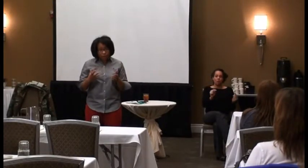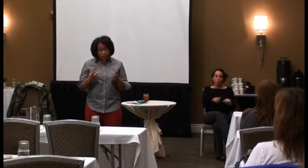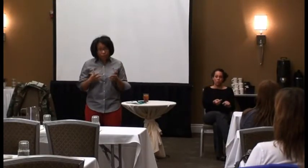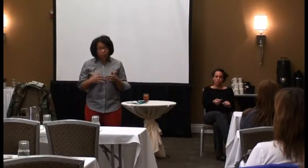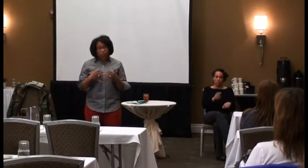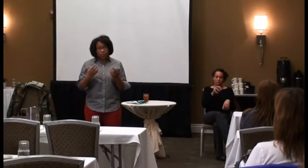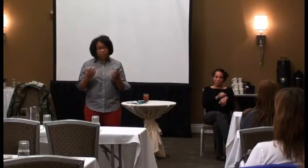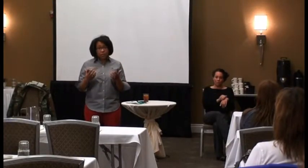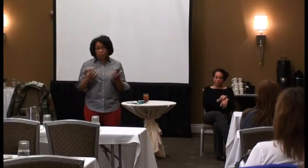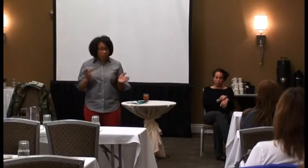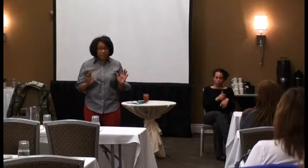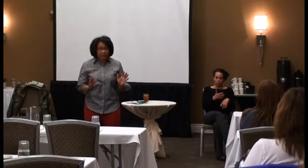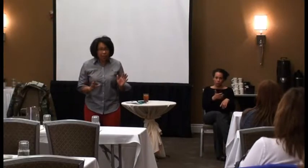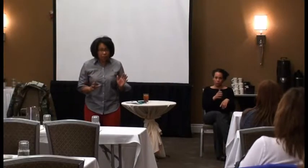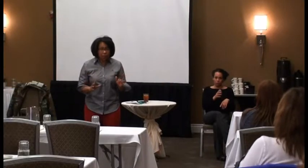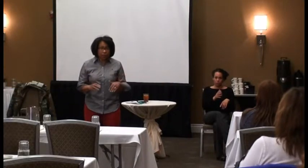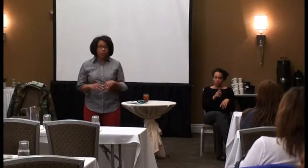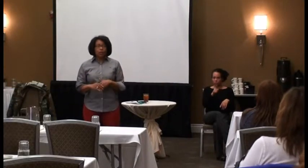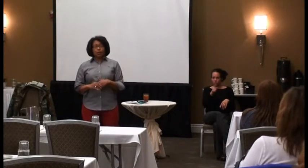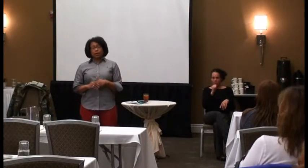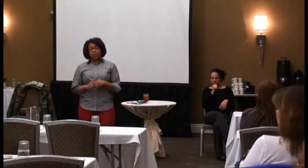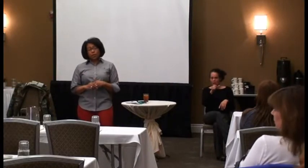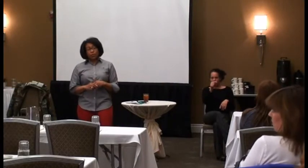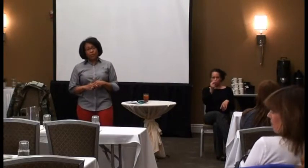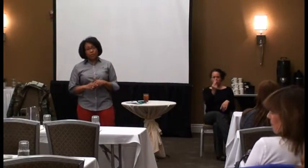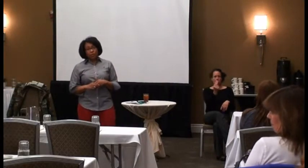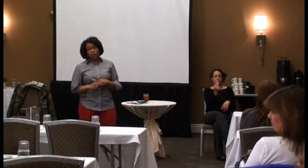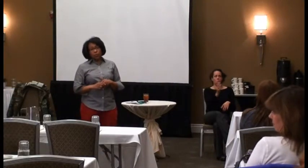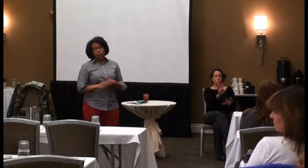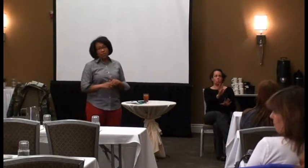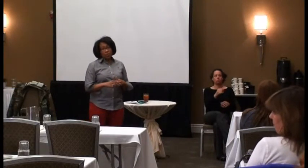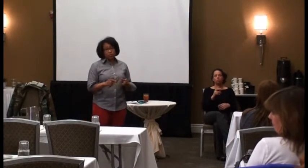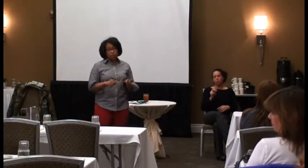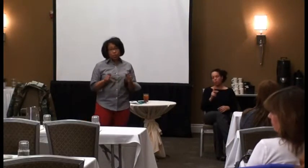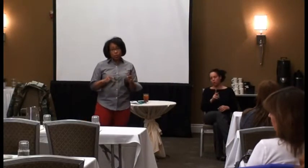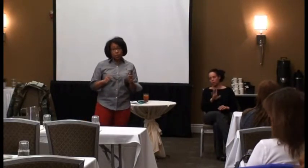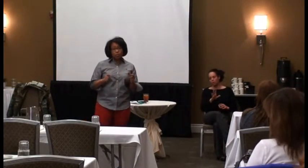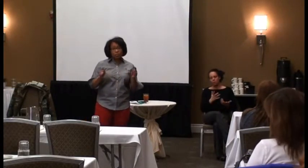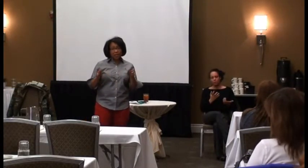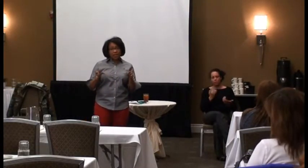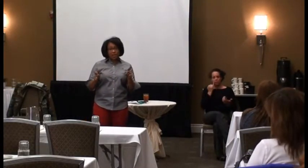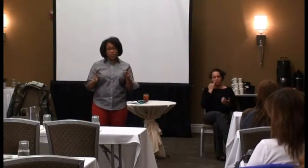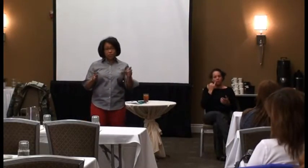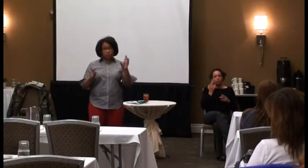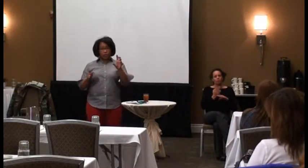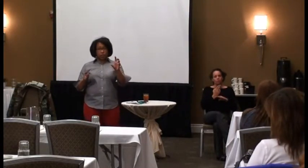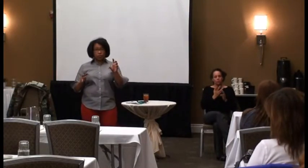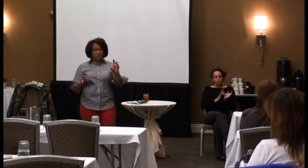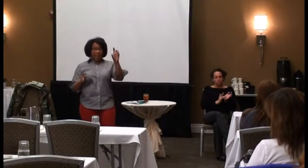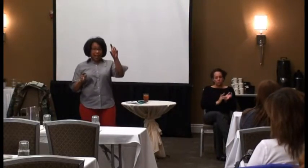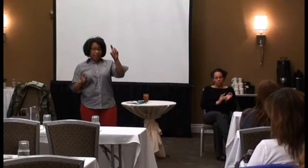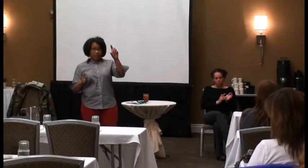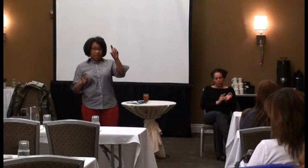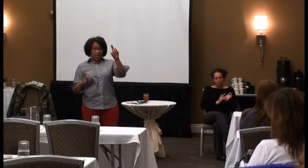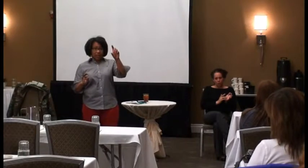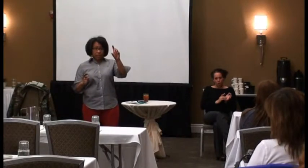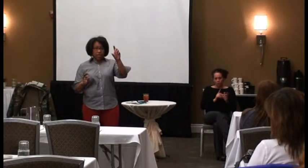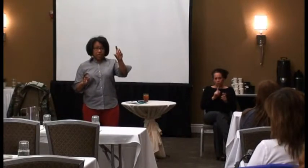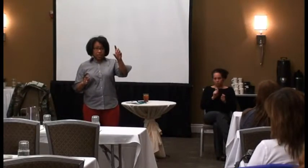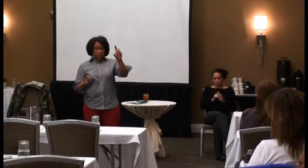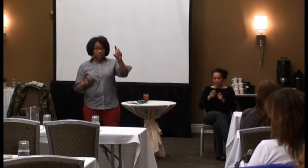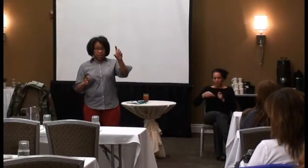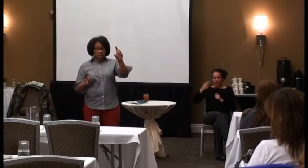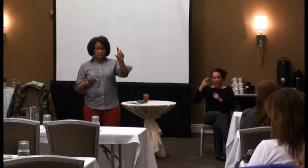biter, you know, there are some, no, he's not. Okay. All right, so then, you know, the question is, when you use the medications, are there certain high-end